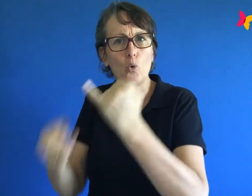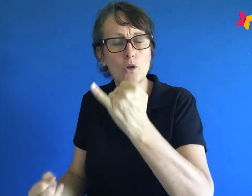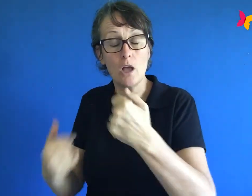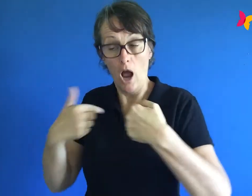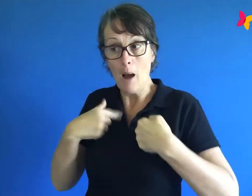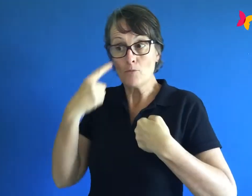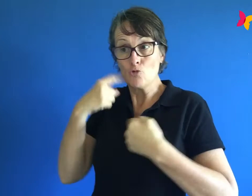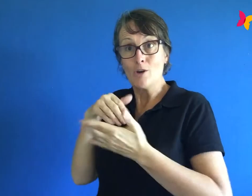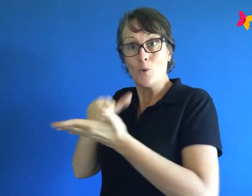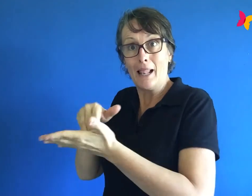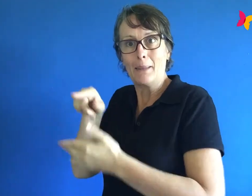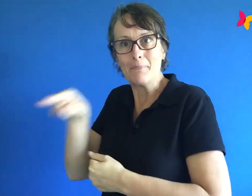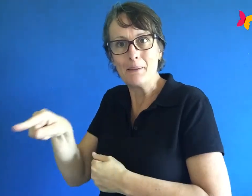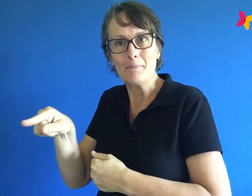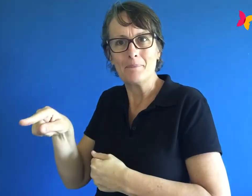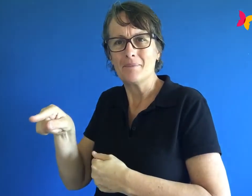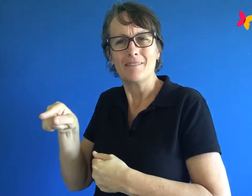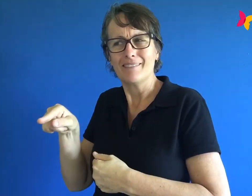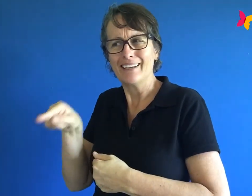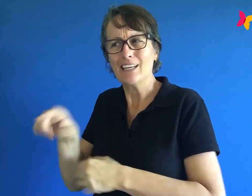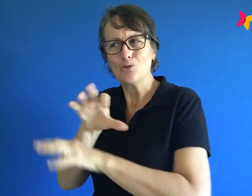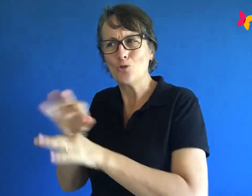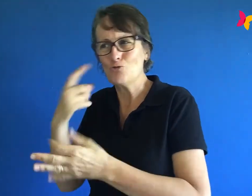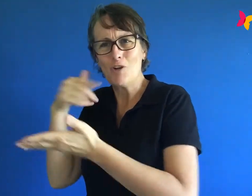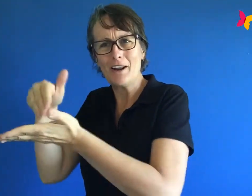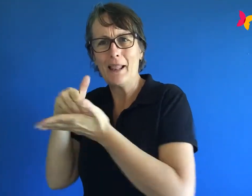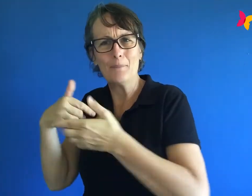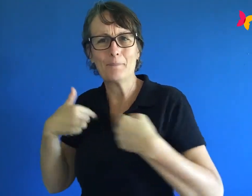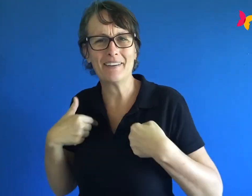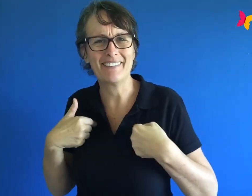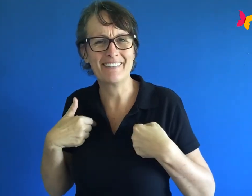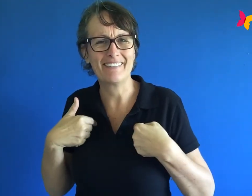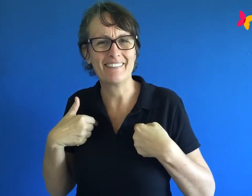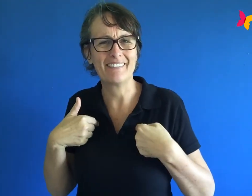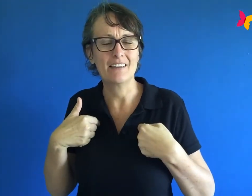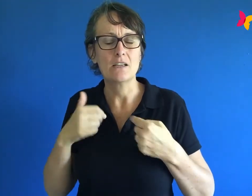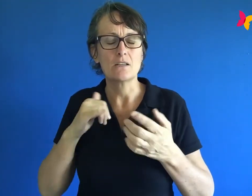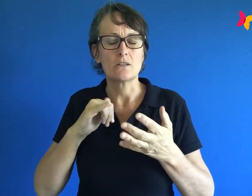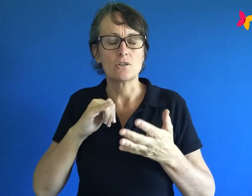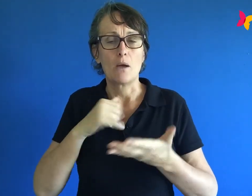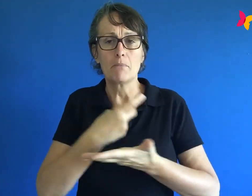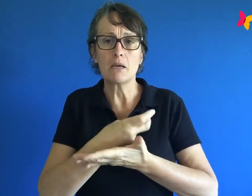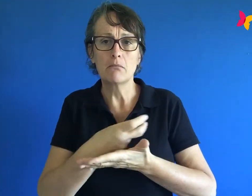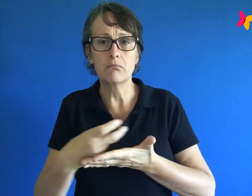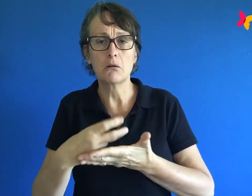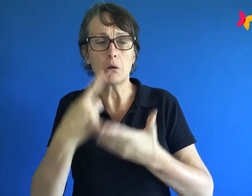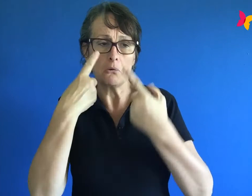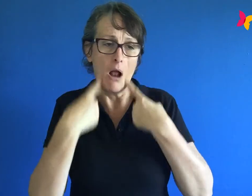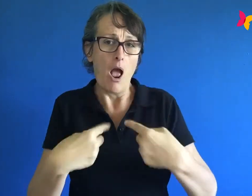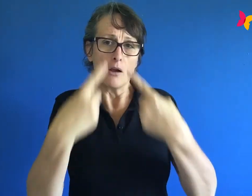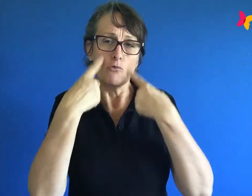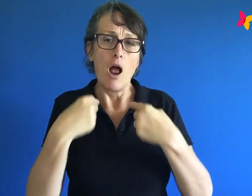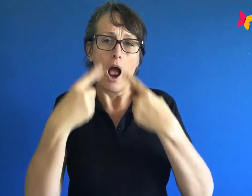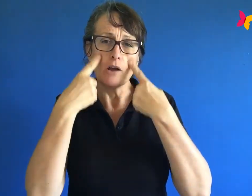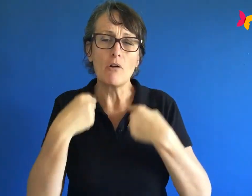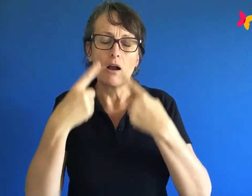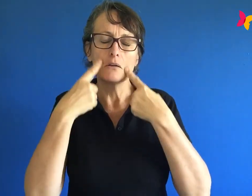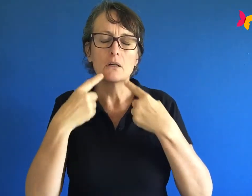He shouldn't have to look after me. So I managed to kind of crawl to my bedroom, and I just thought, I've got to